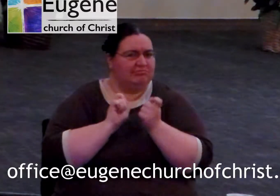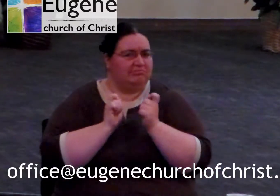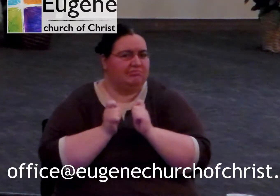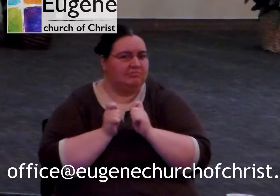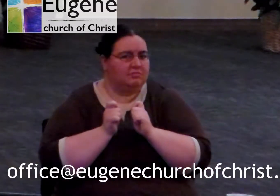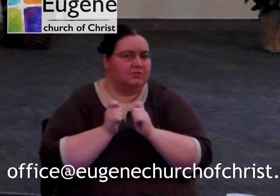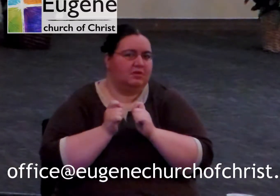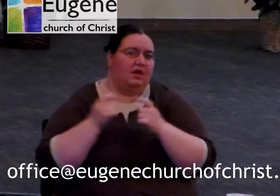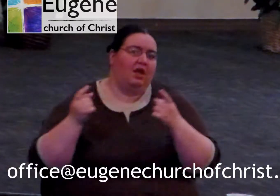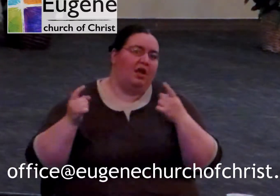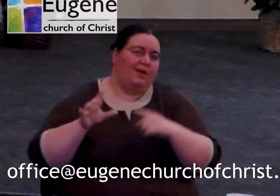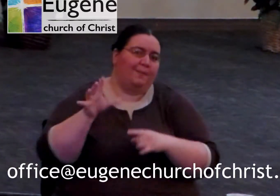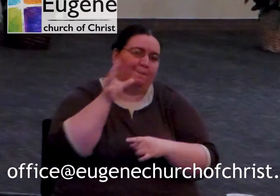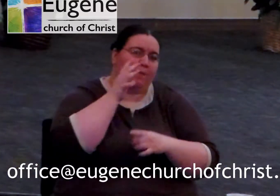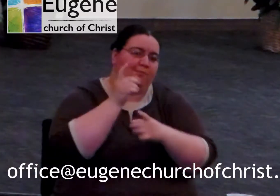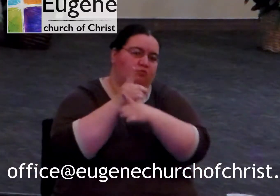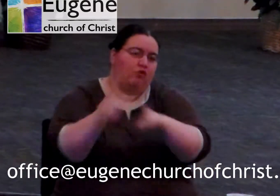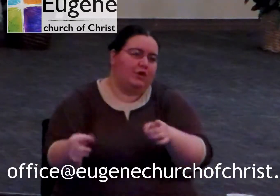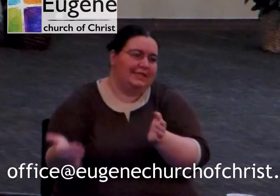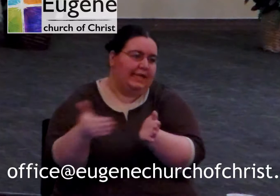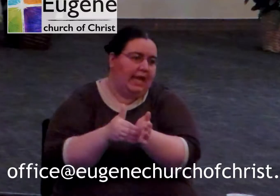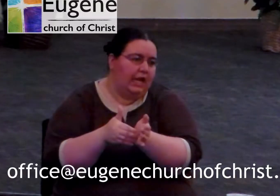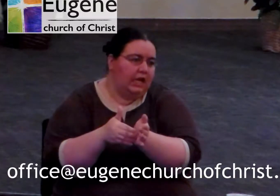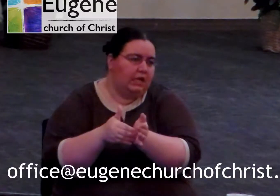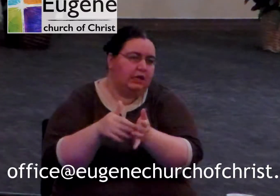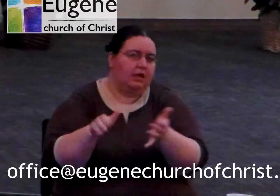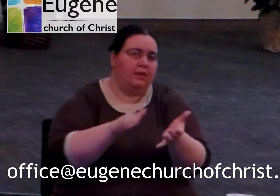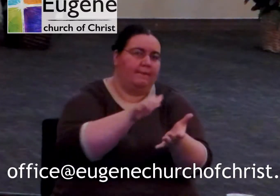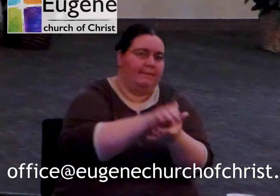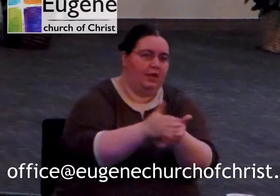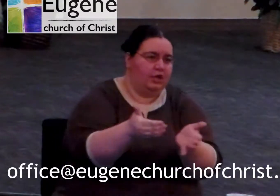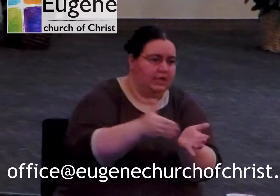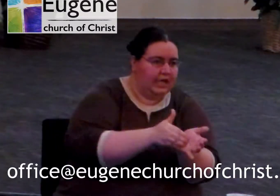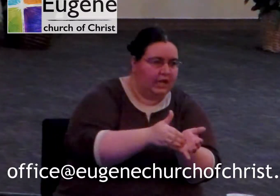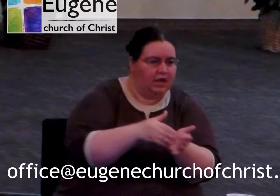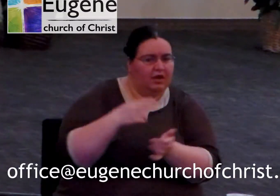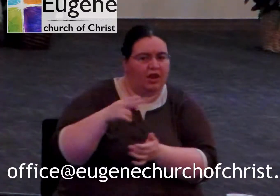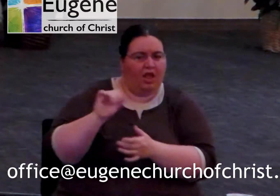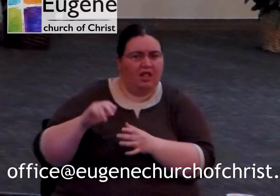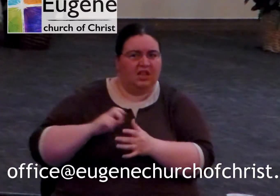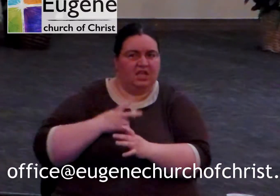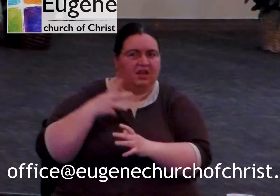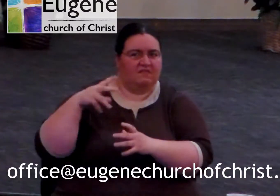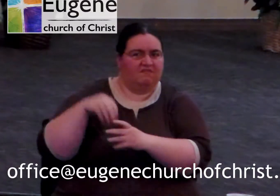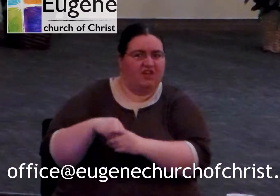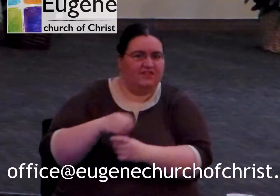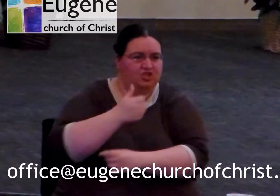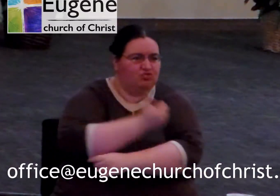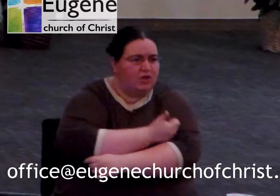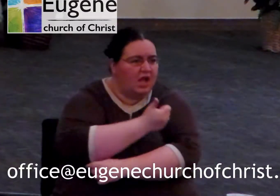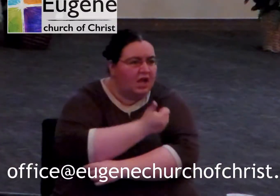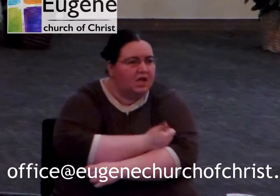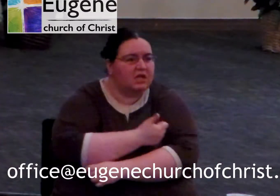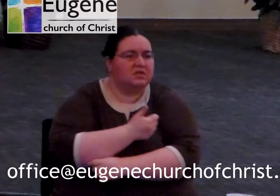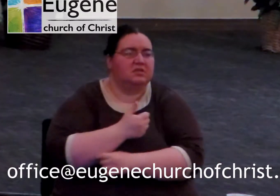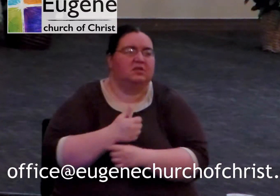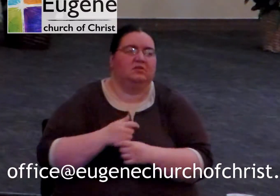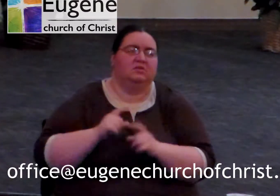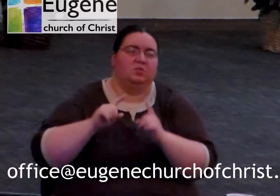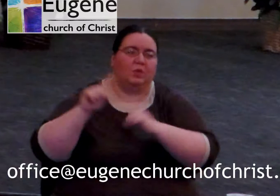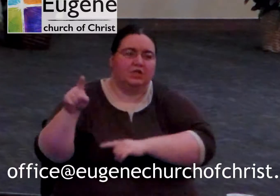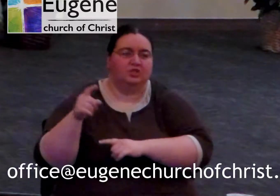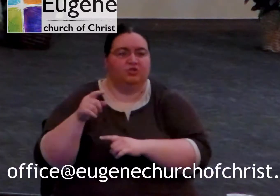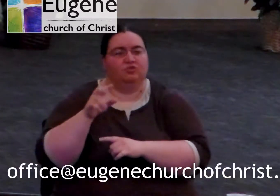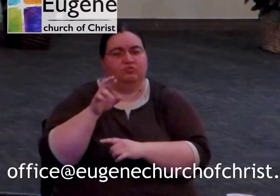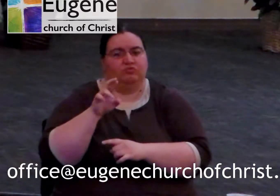remarried. Holly got involved in drugs. She got in and out of rehab. I'd go visit her in Memphis, and she would try to pull herself